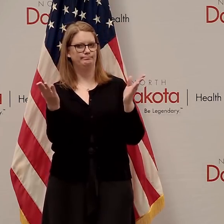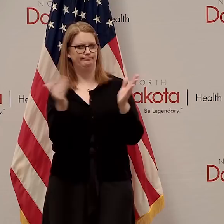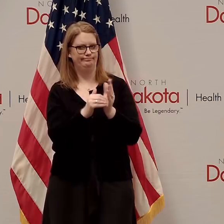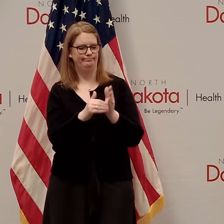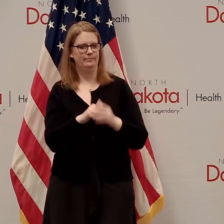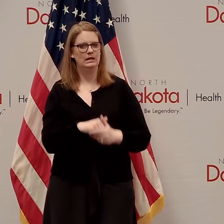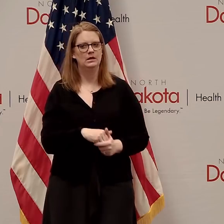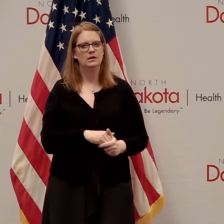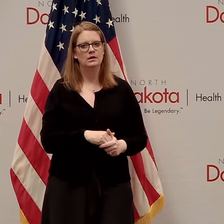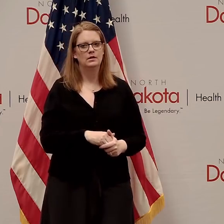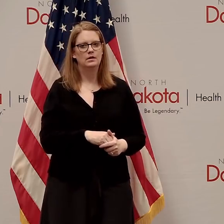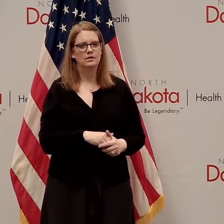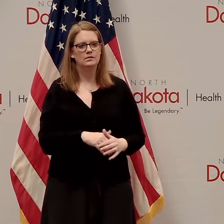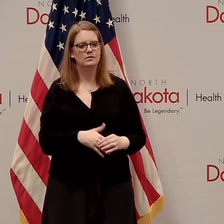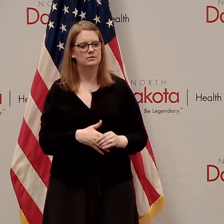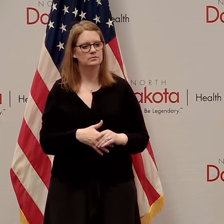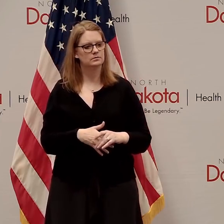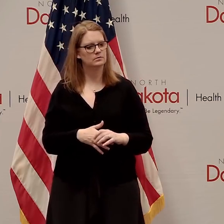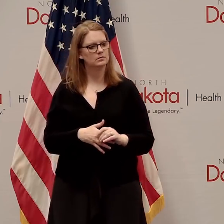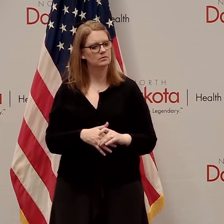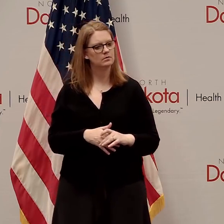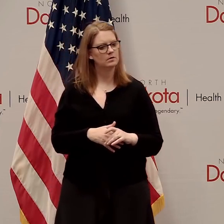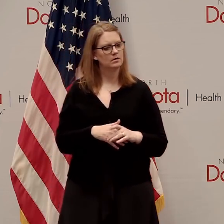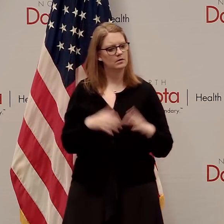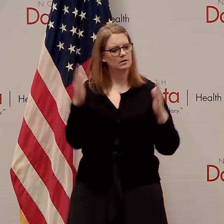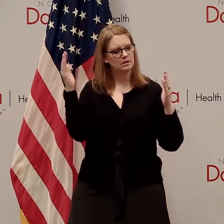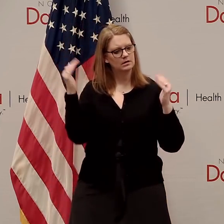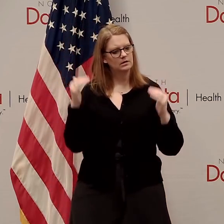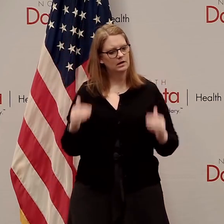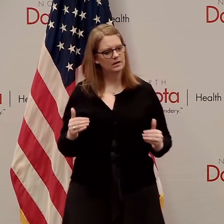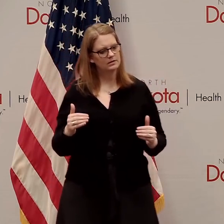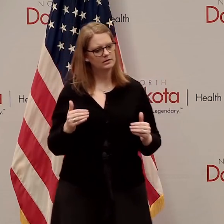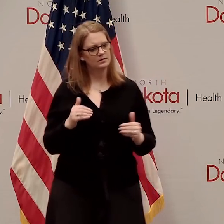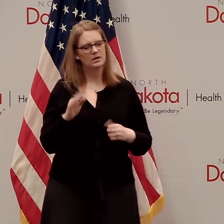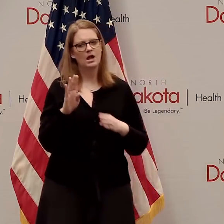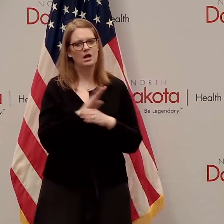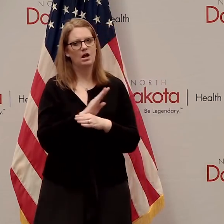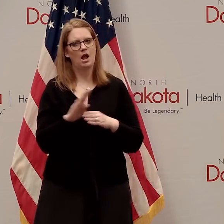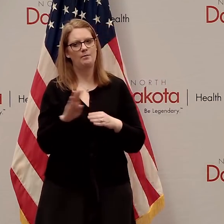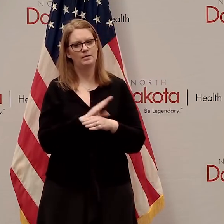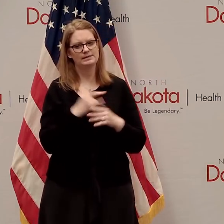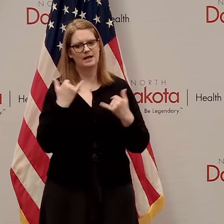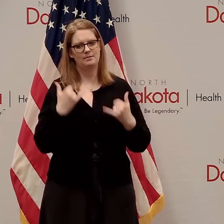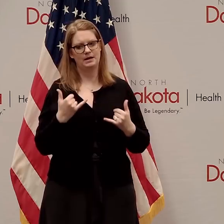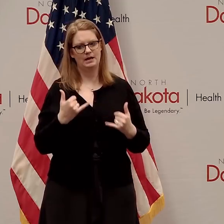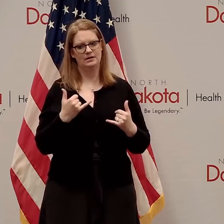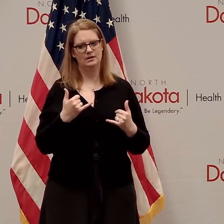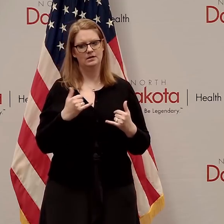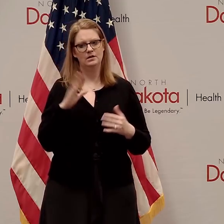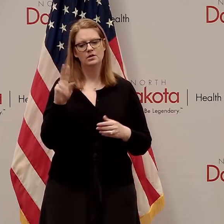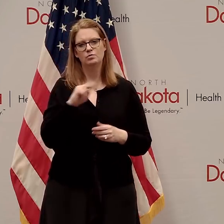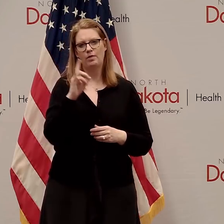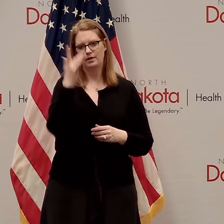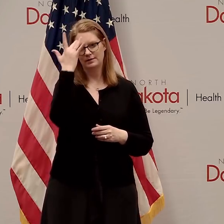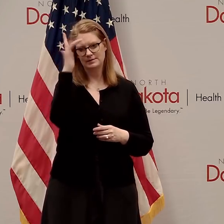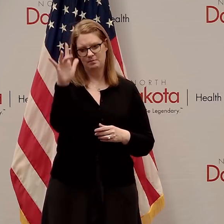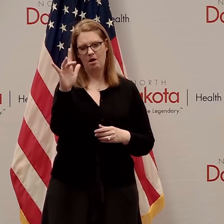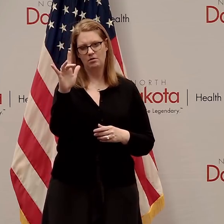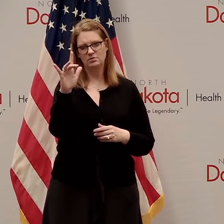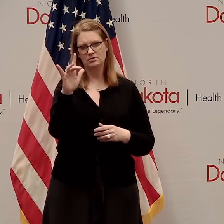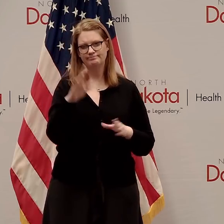The next thing I want to talk about is a commerce update related to that North Dakota SMART